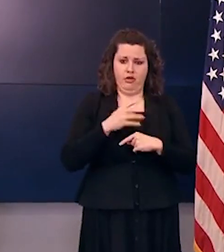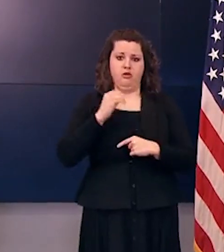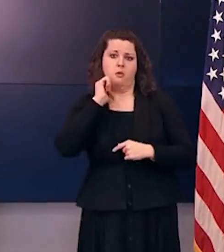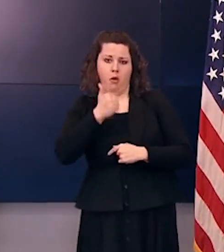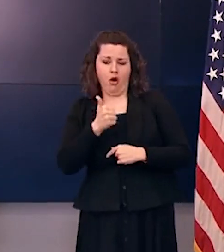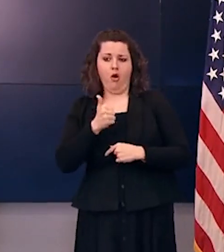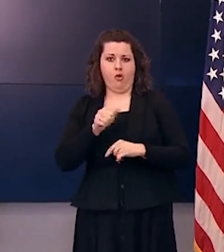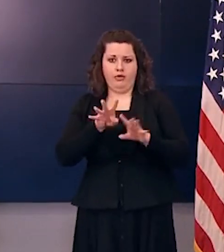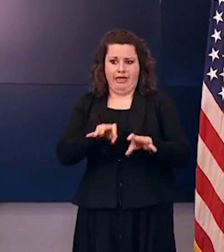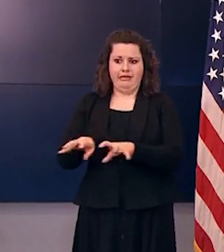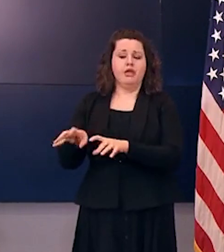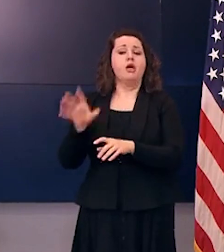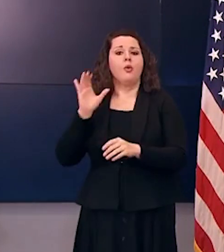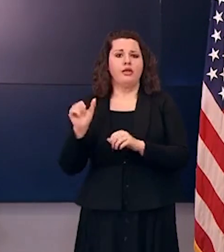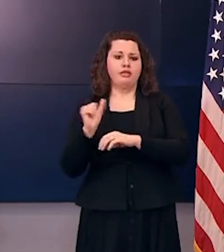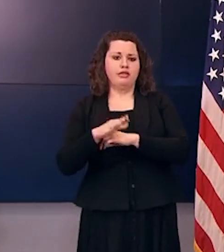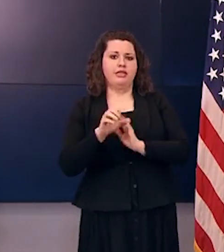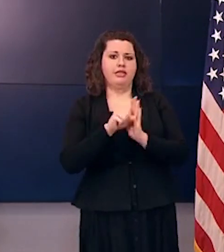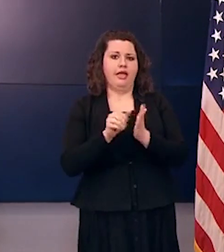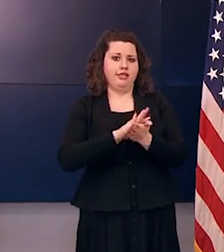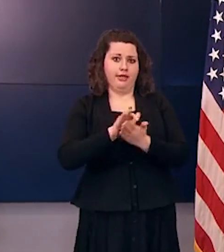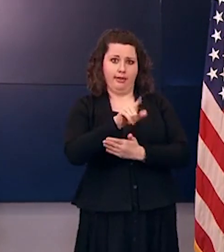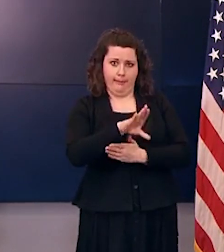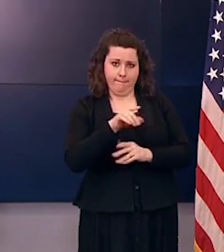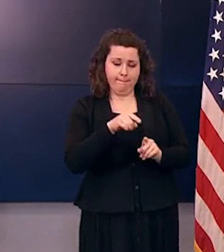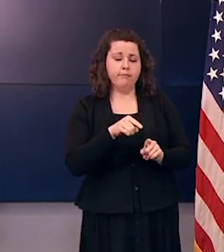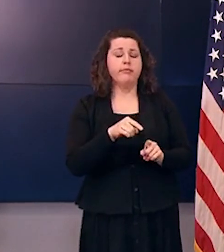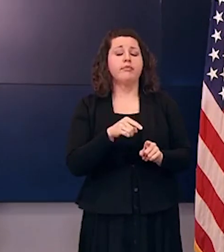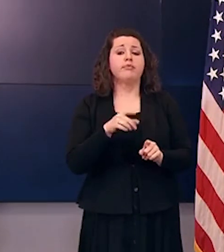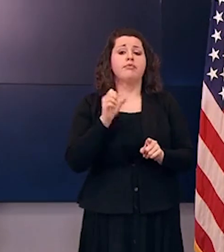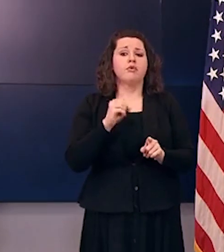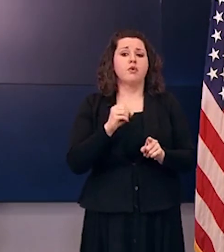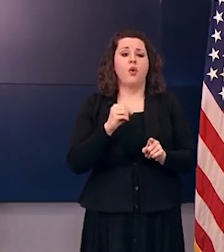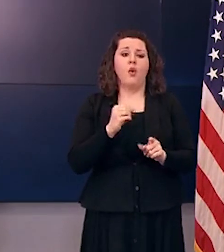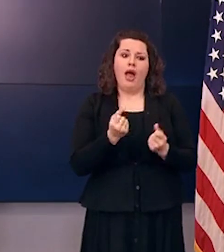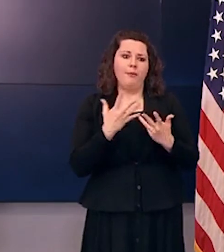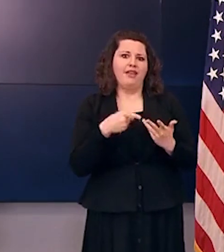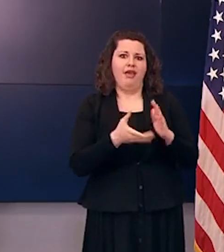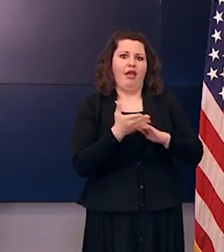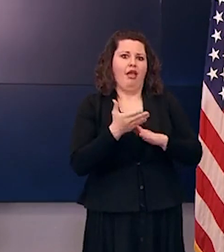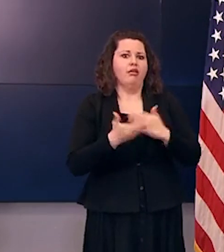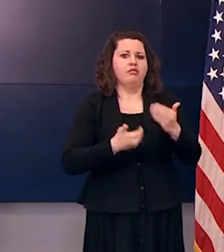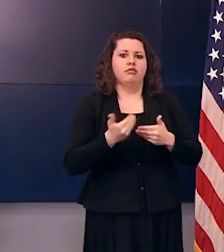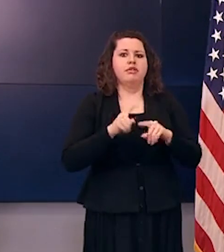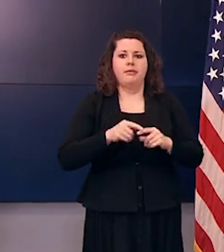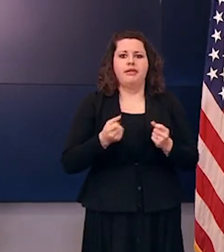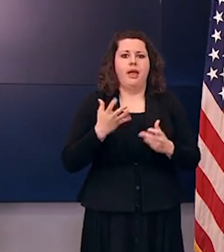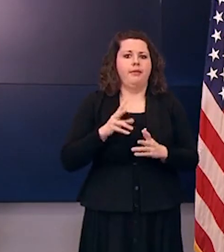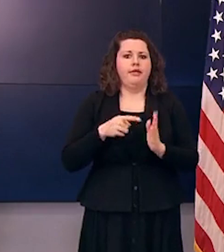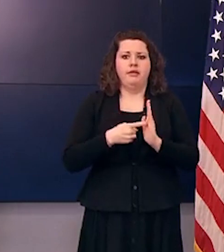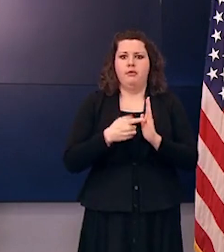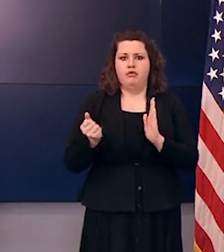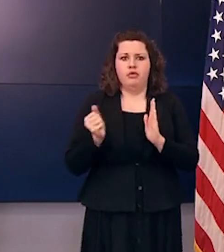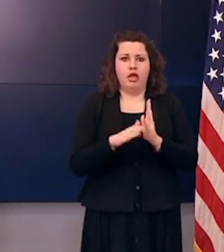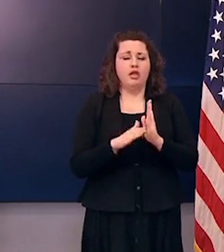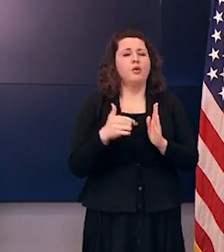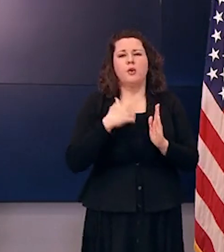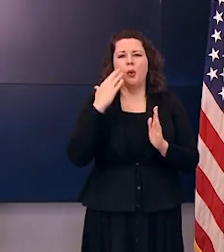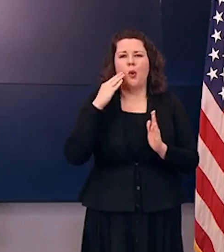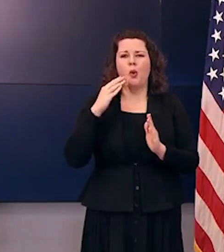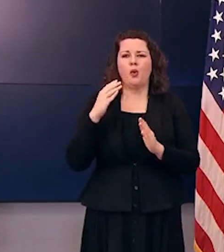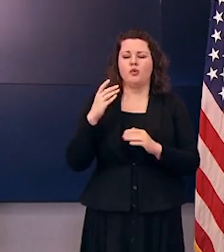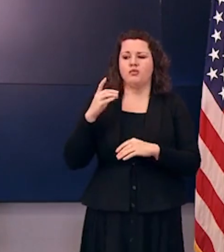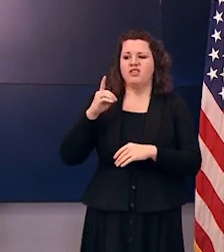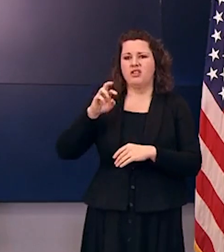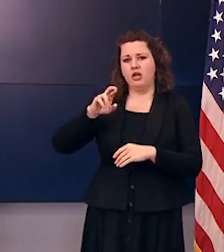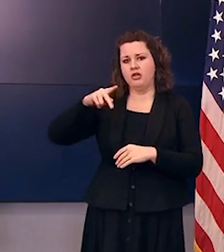tomorrow, they'll go into the state hygienic lab, and so how many they can run just kind of depends on how many samples they get in. We heard on the call with Dr. Pintel